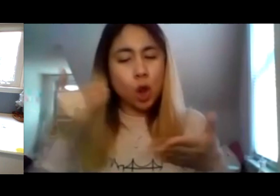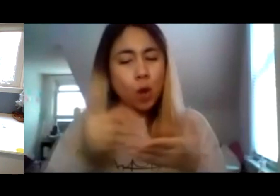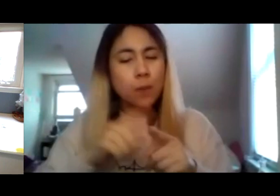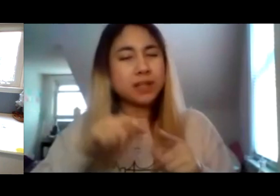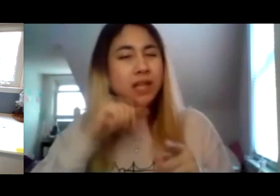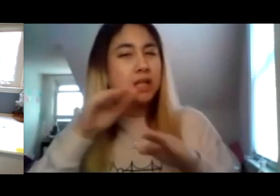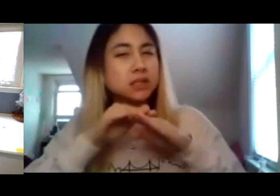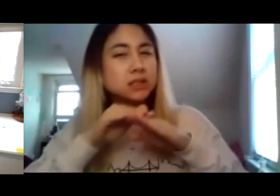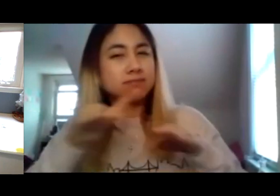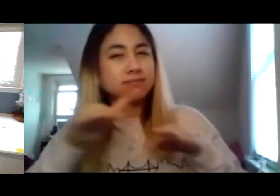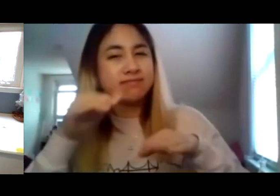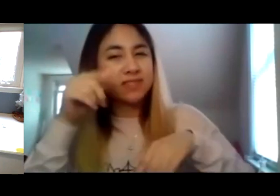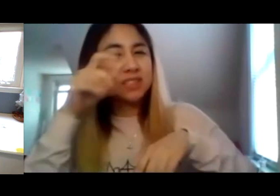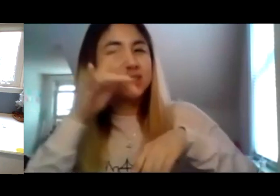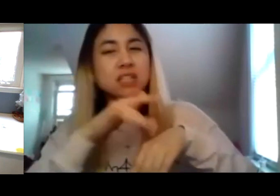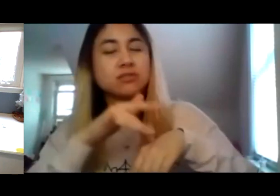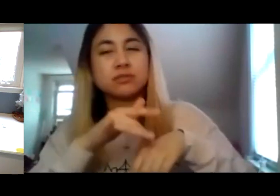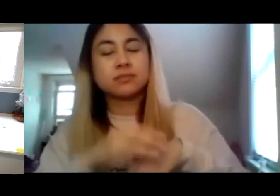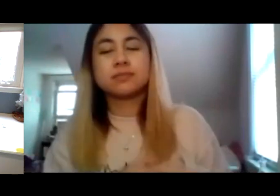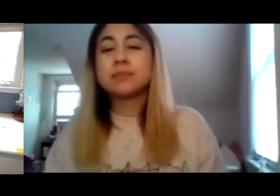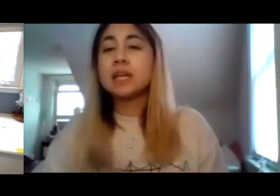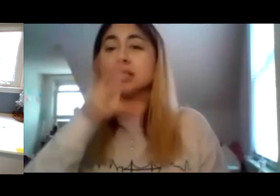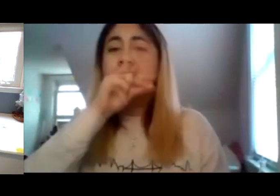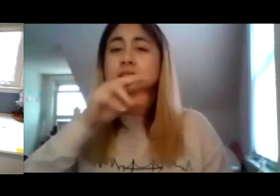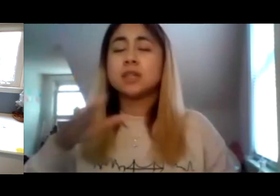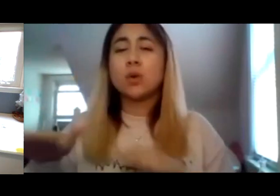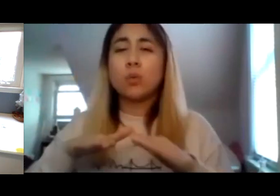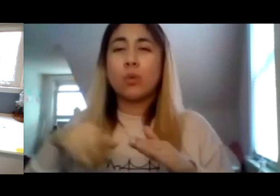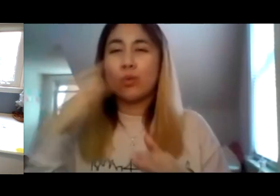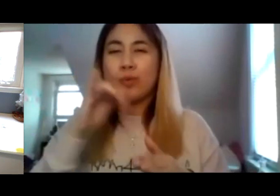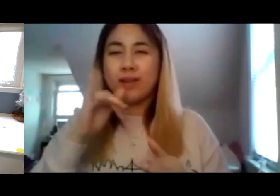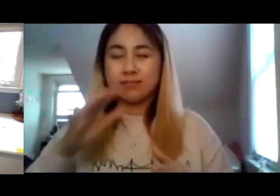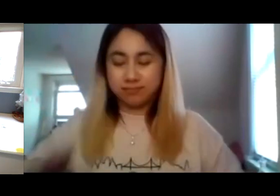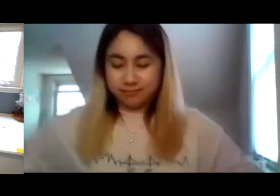walk looks like this.